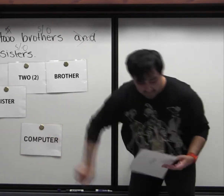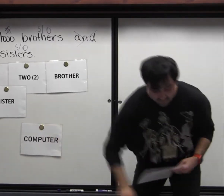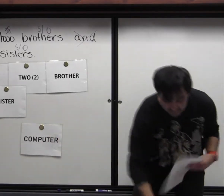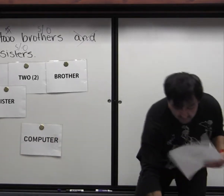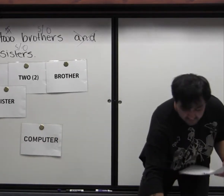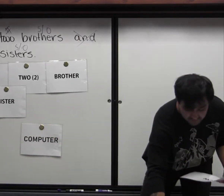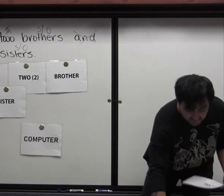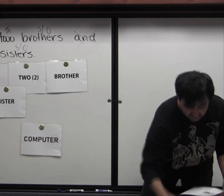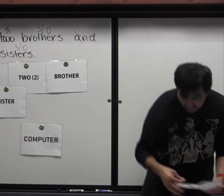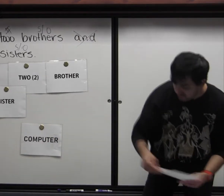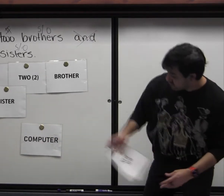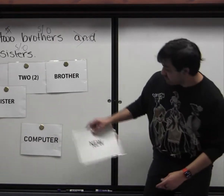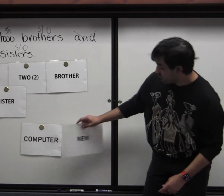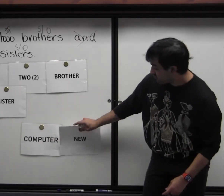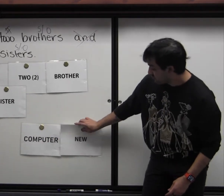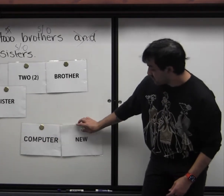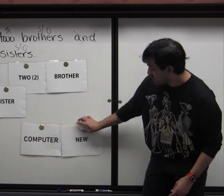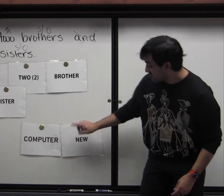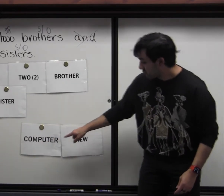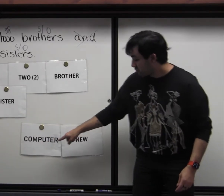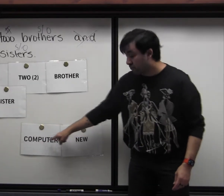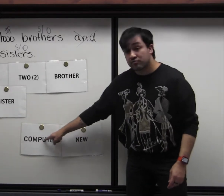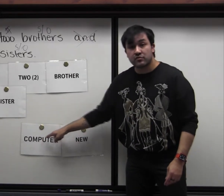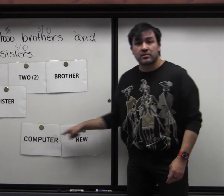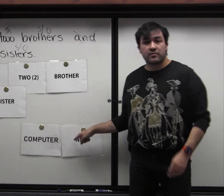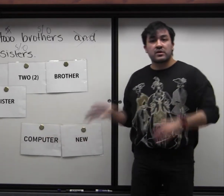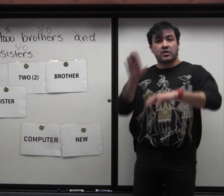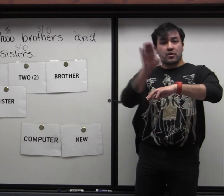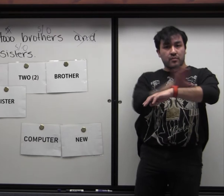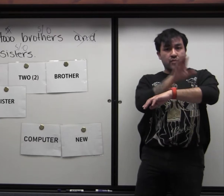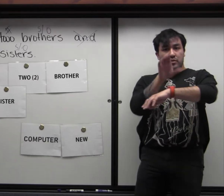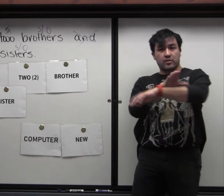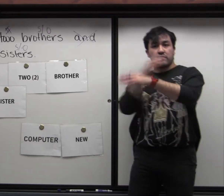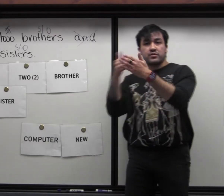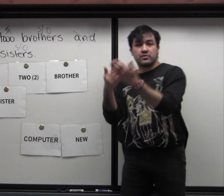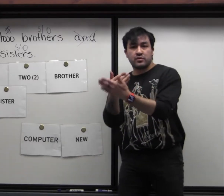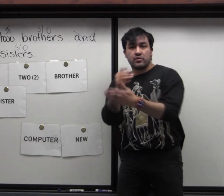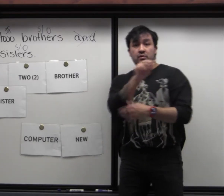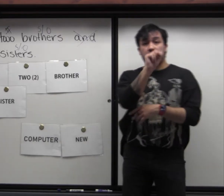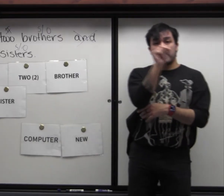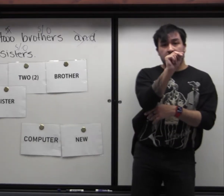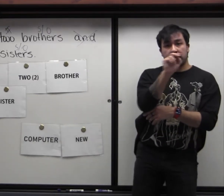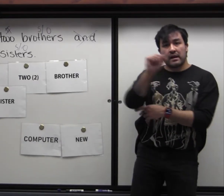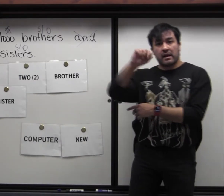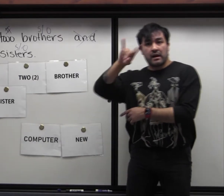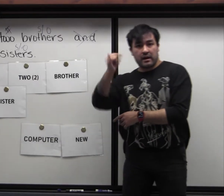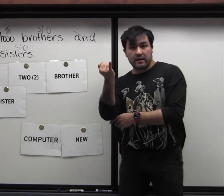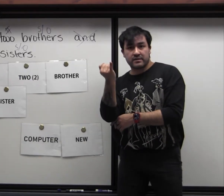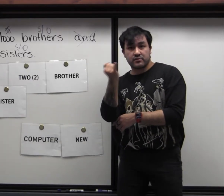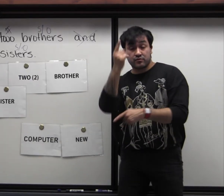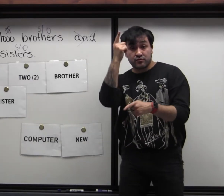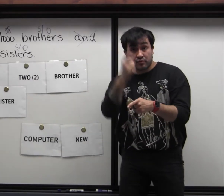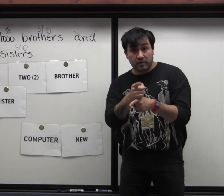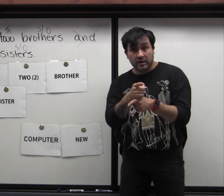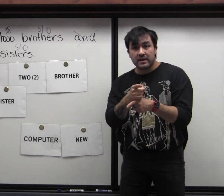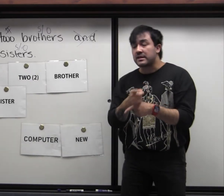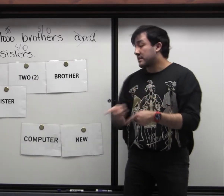Computer and new, right? We would always follow that computer new, noun, adjective format,